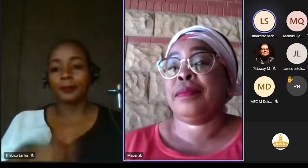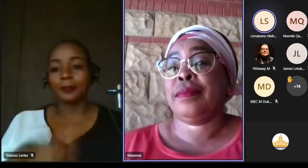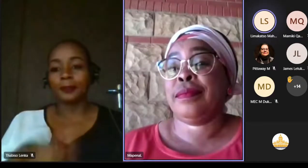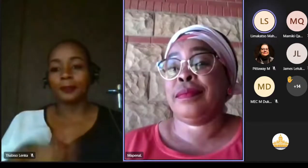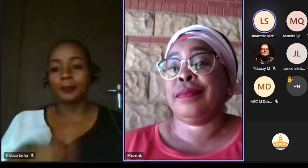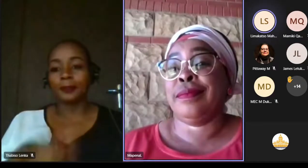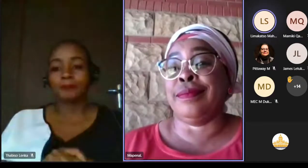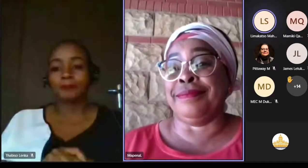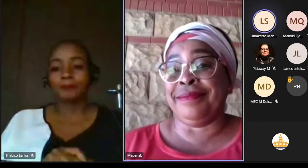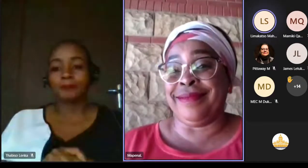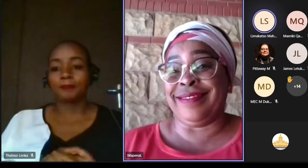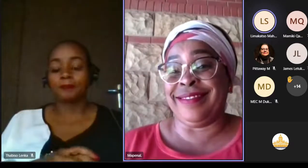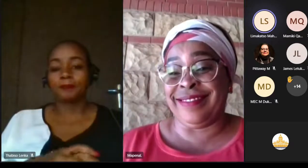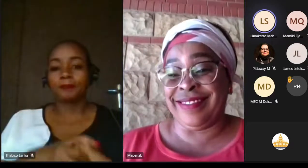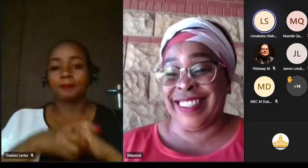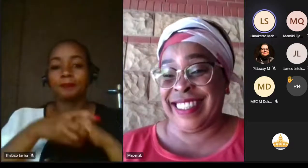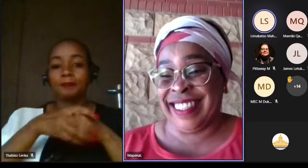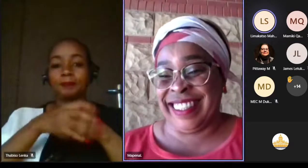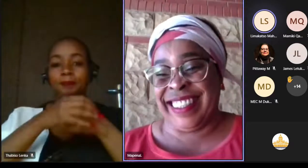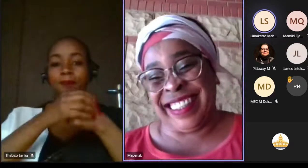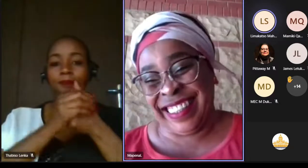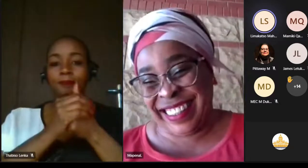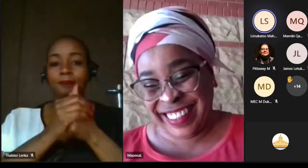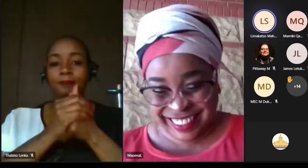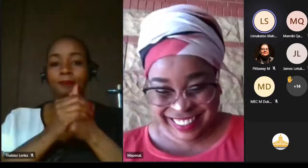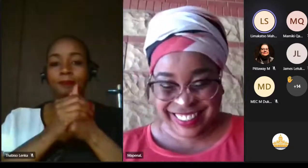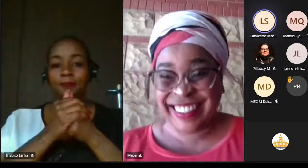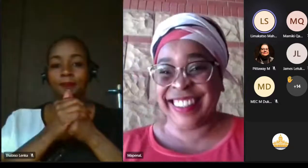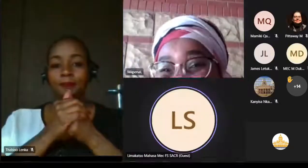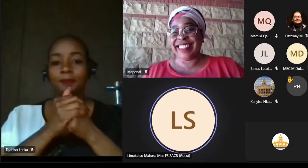Yes, Deputy. Yes, my Deputy.